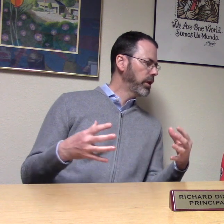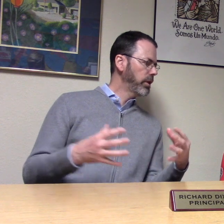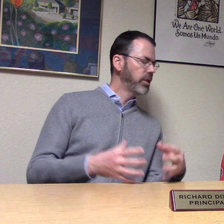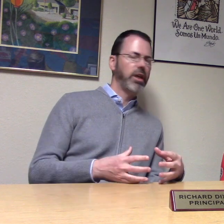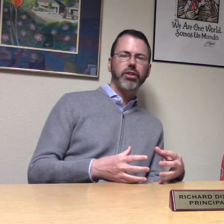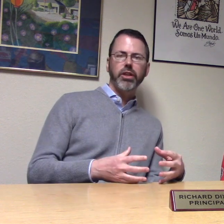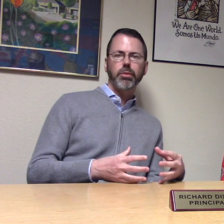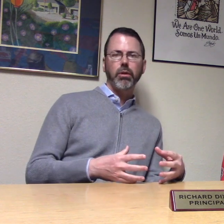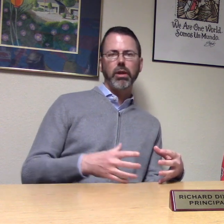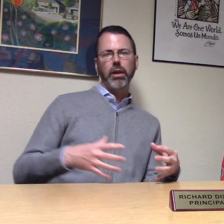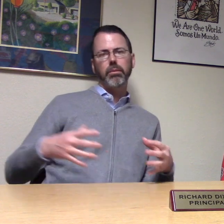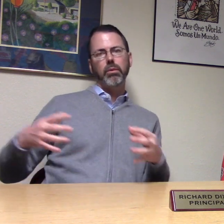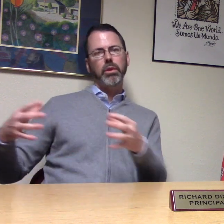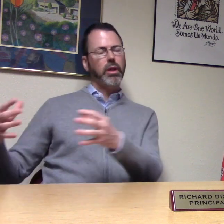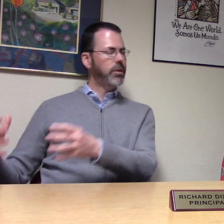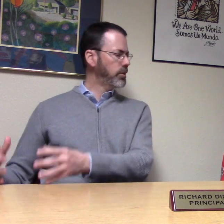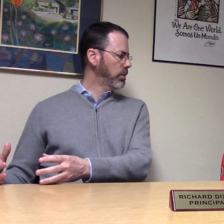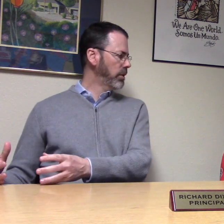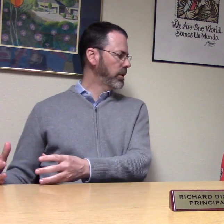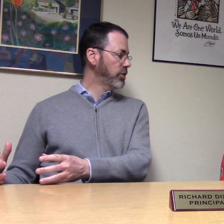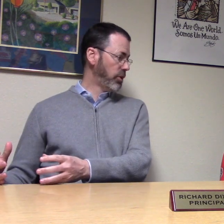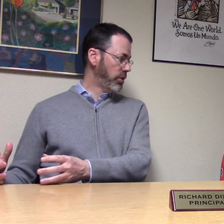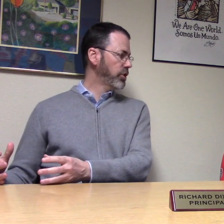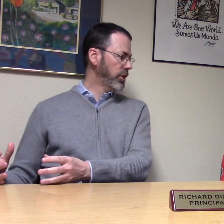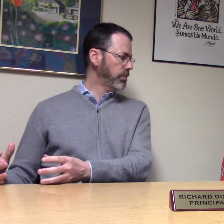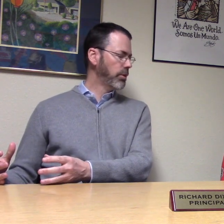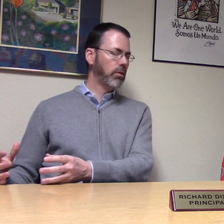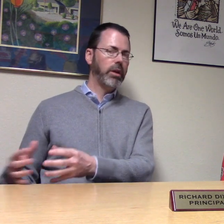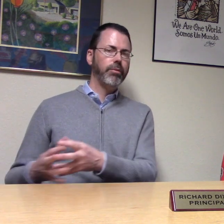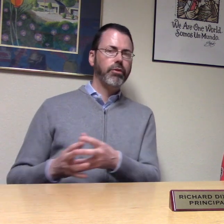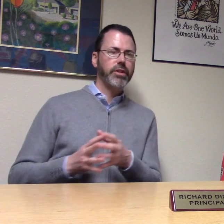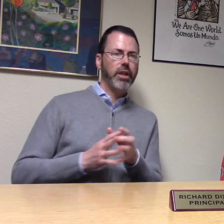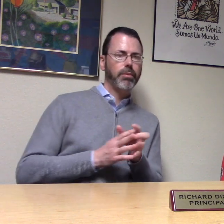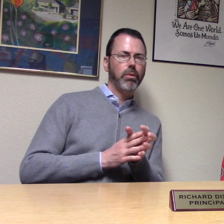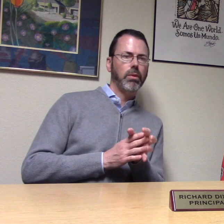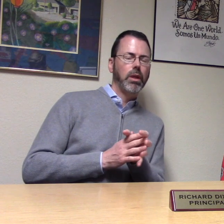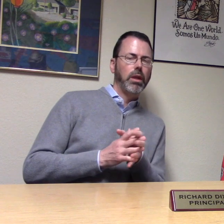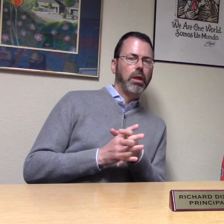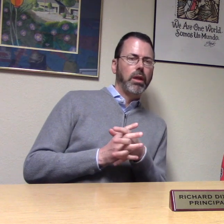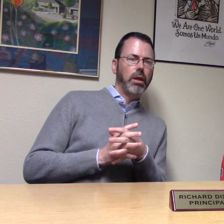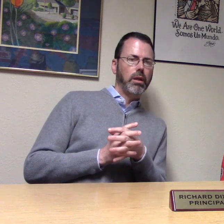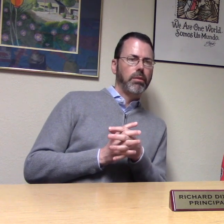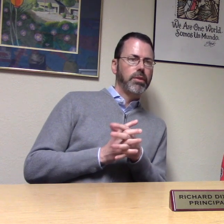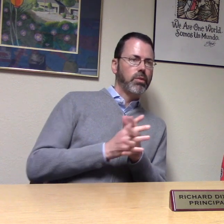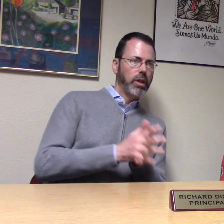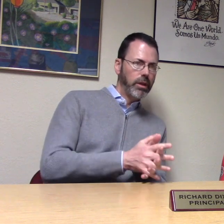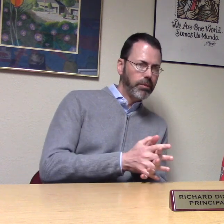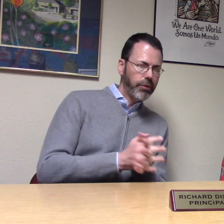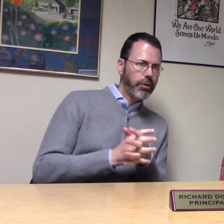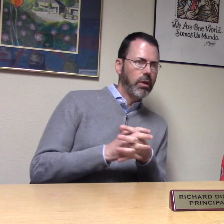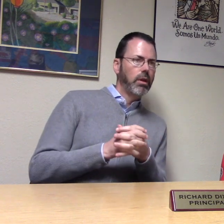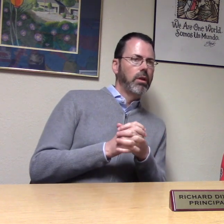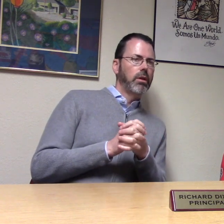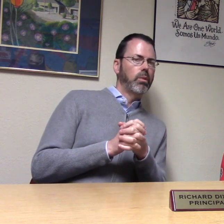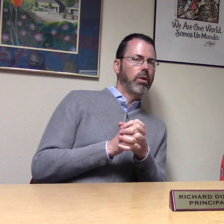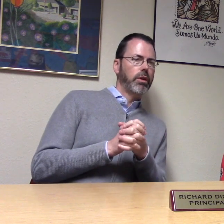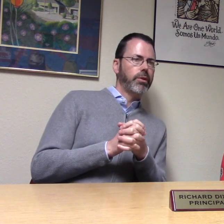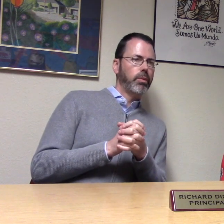the DHH program with kids who are in the general education program. For example, Ms. Williams works